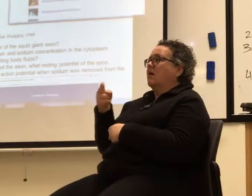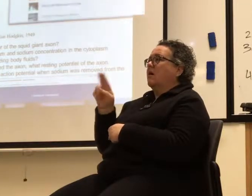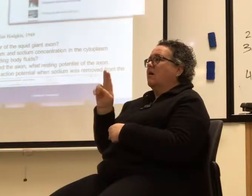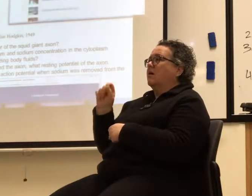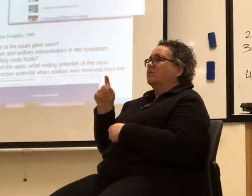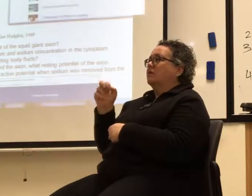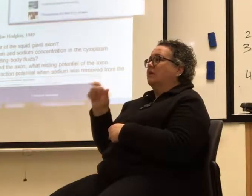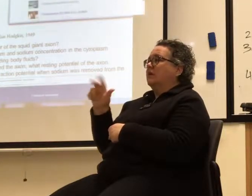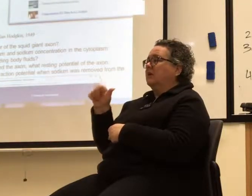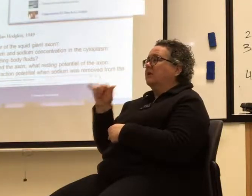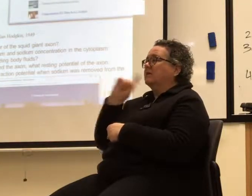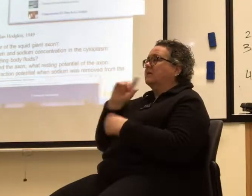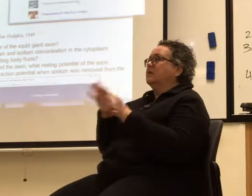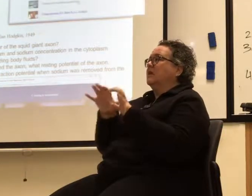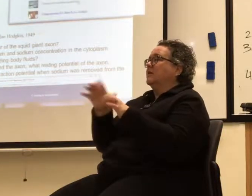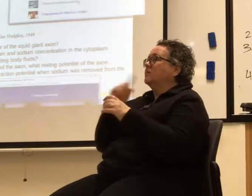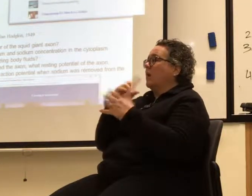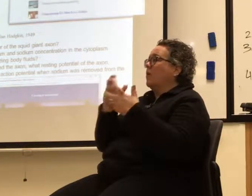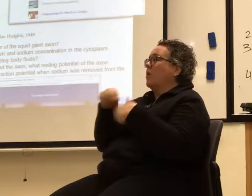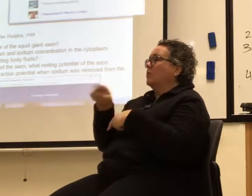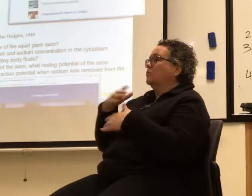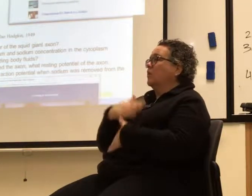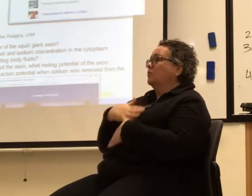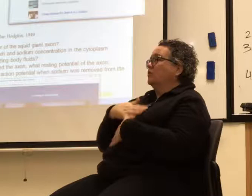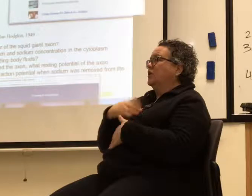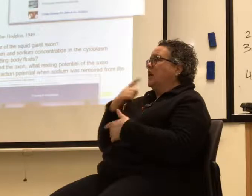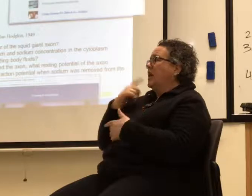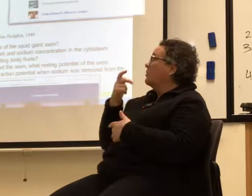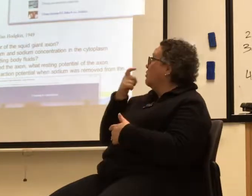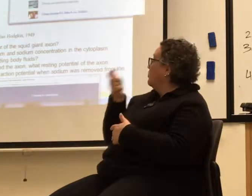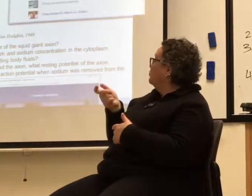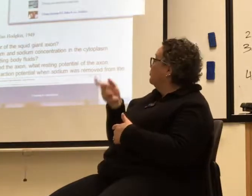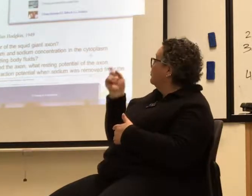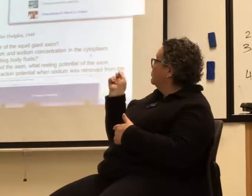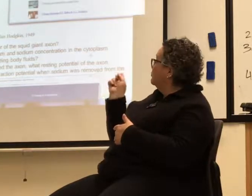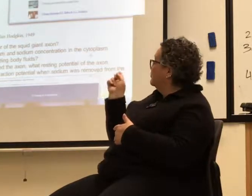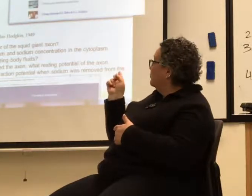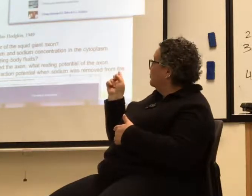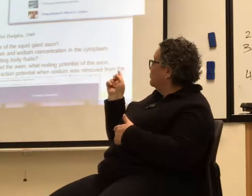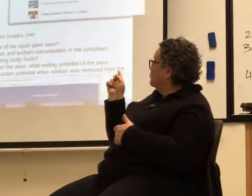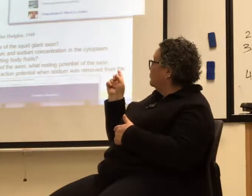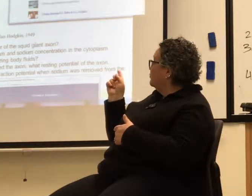you to appreciate the squid giant axon, and you just watch them